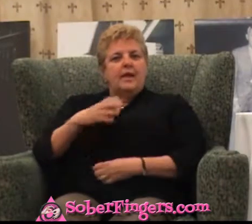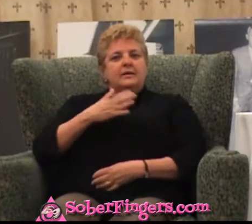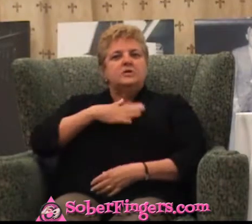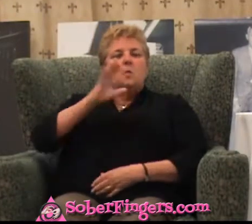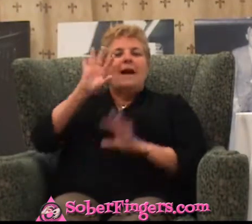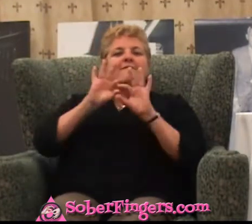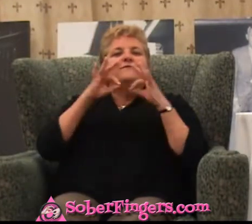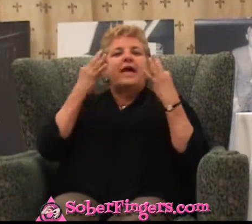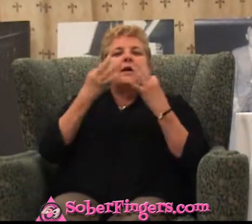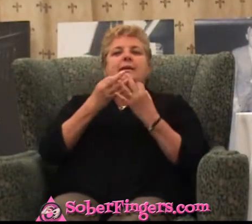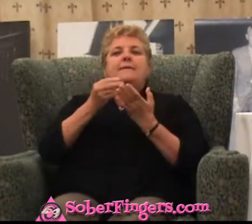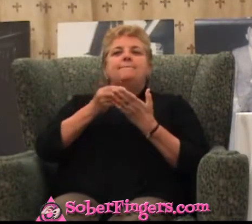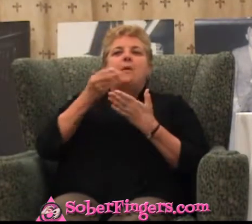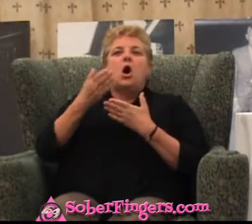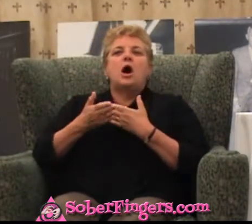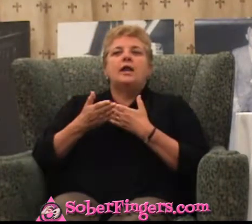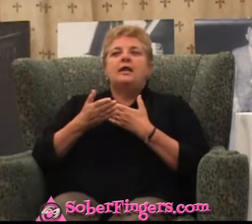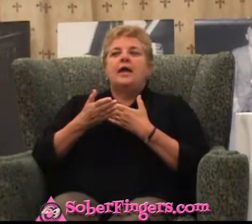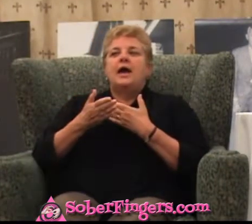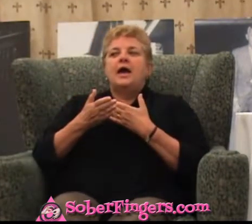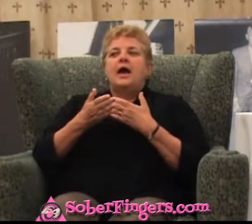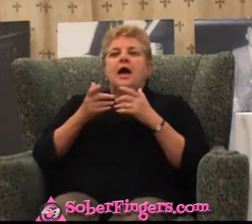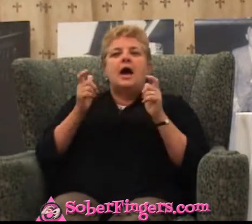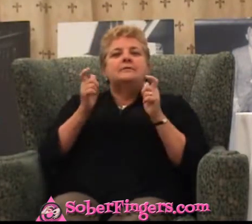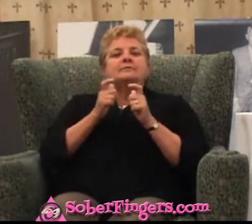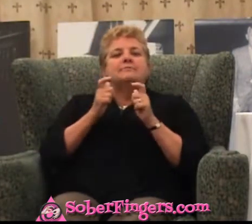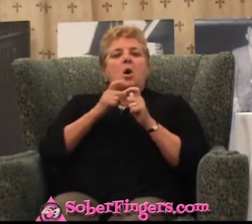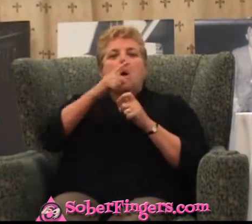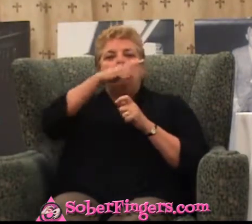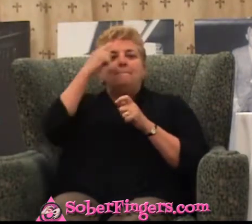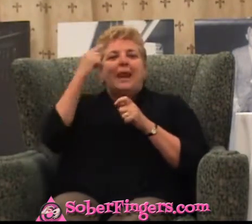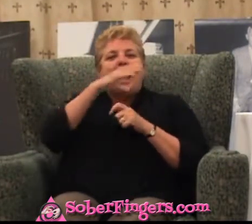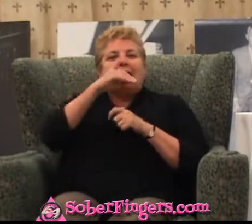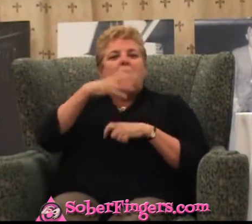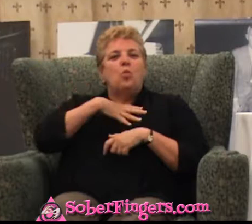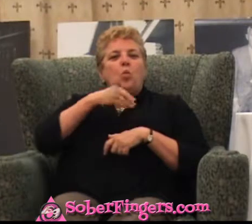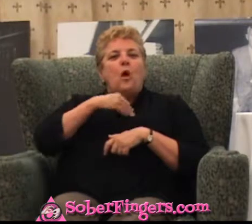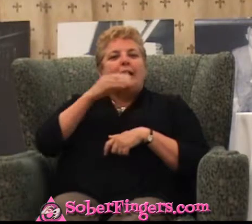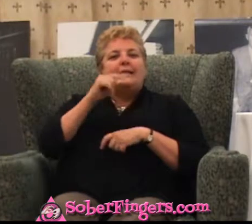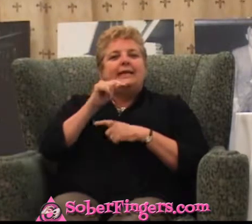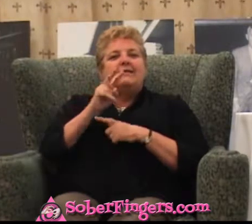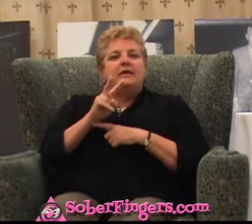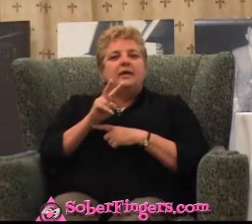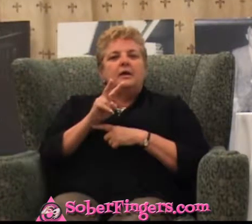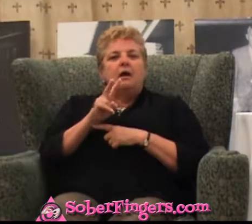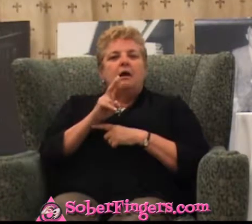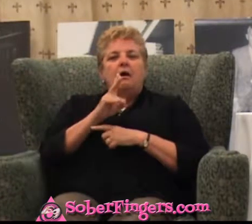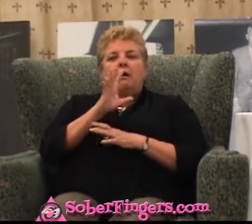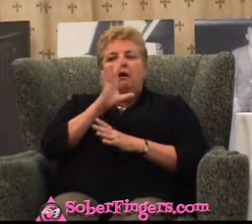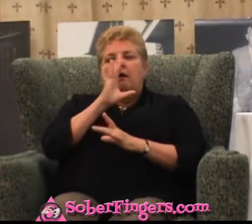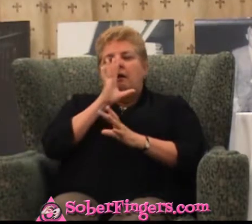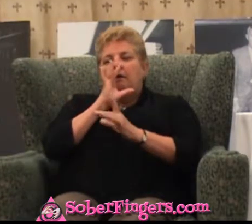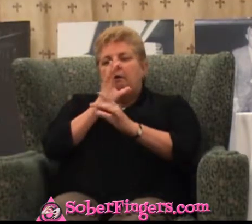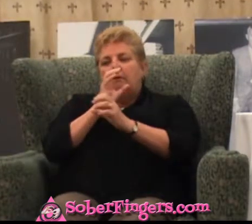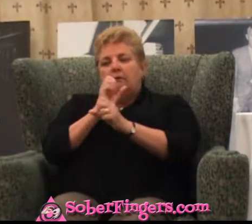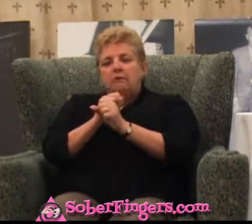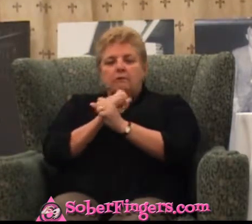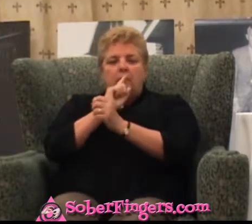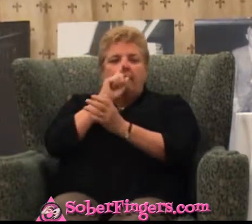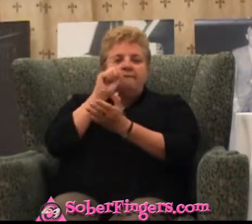a small little black and white television. And I fell in love with TV. They used to